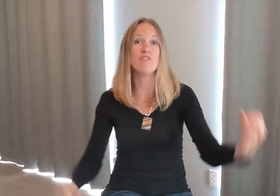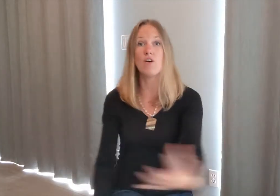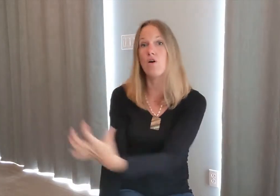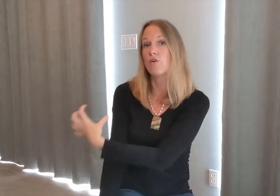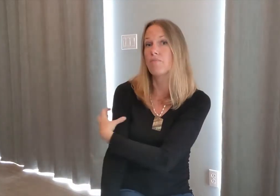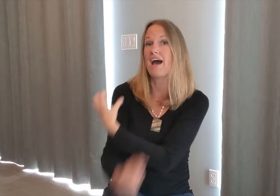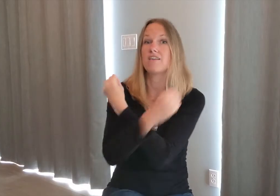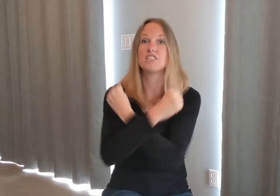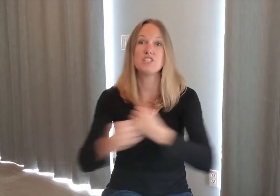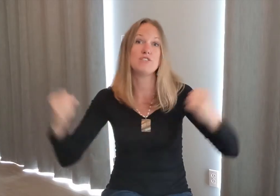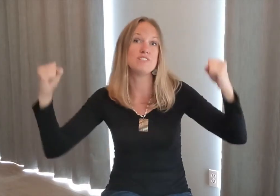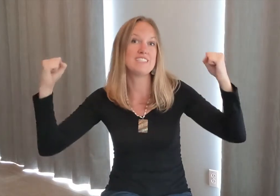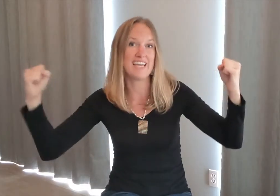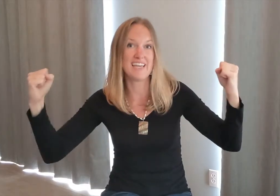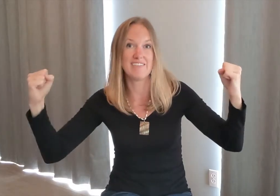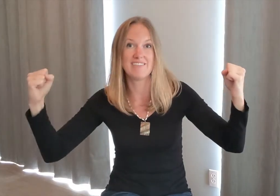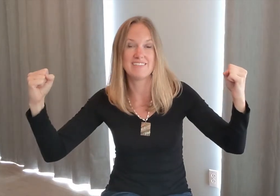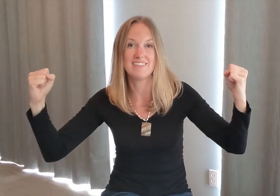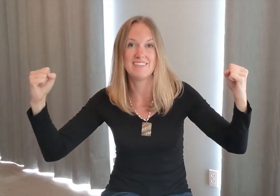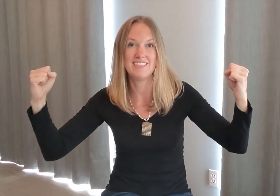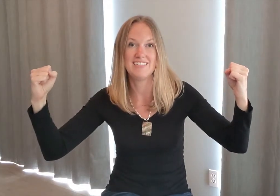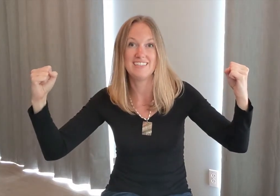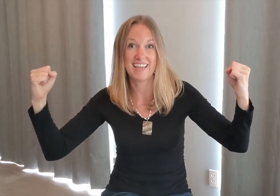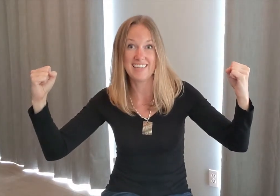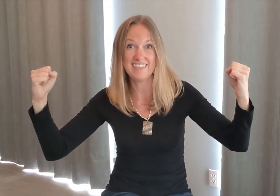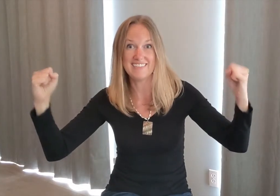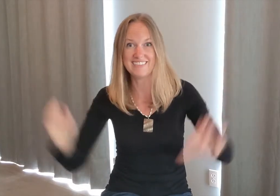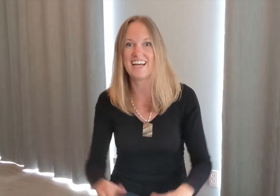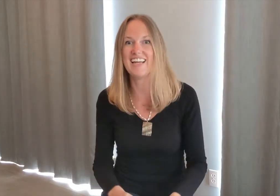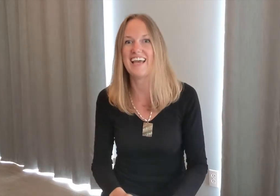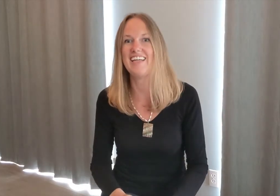save, power to save. Okay, we'll try it again.